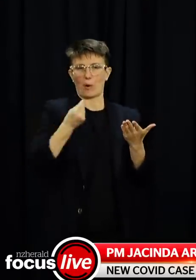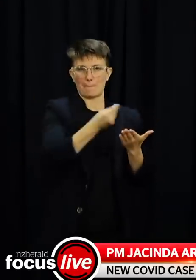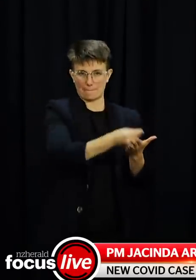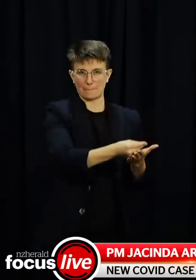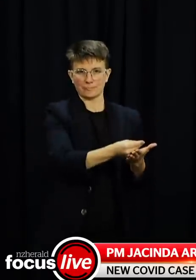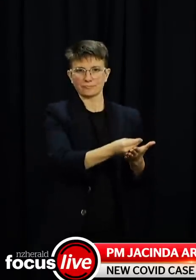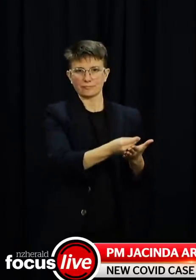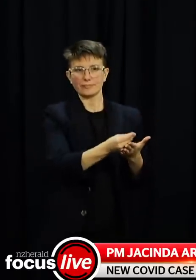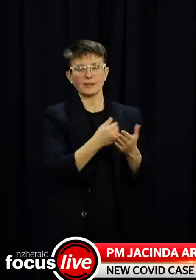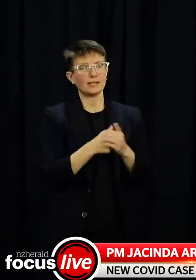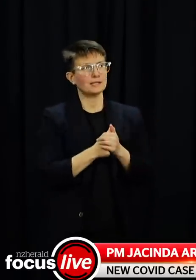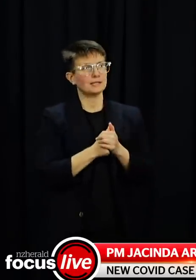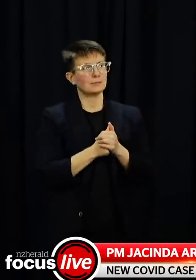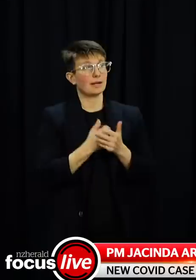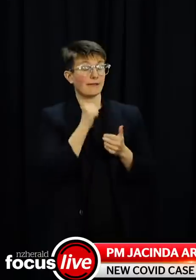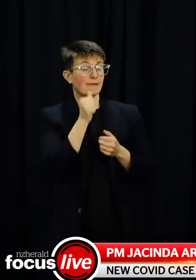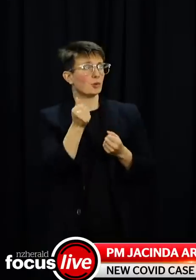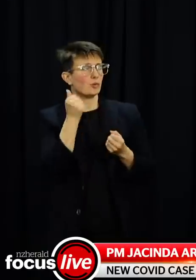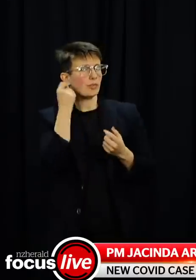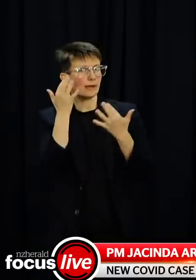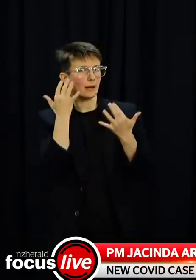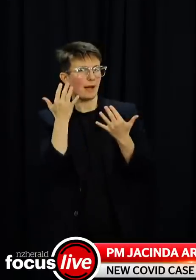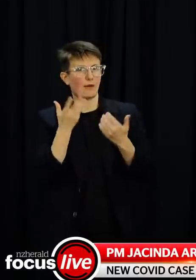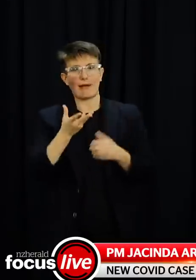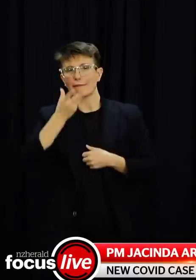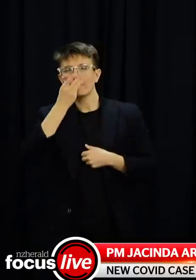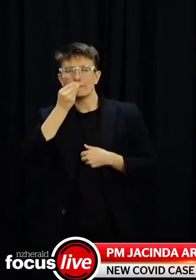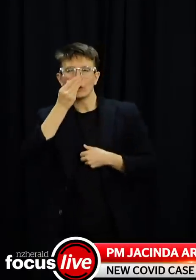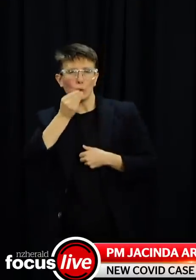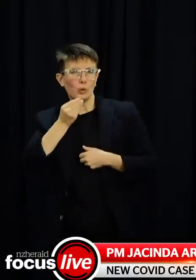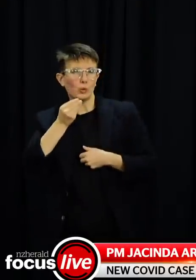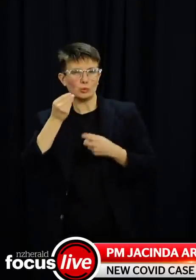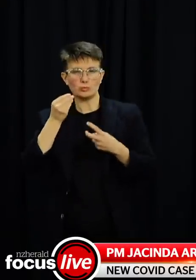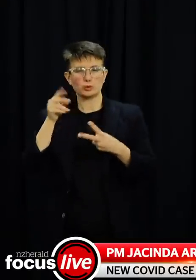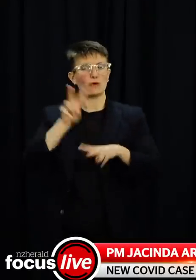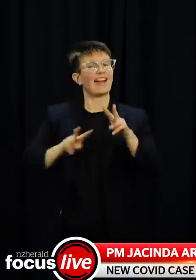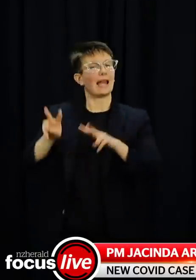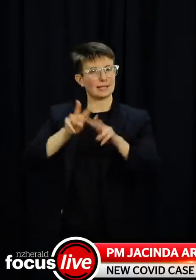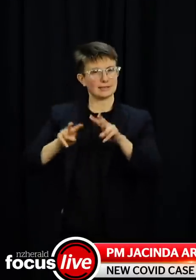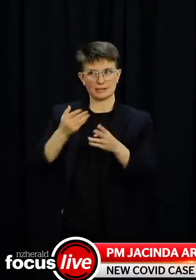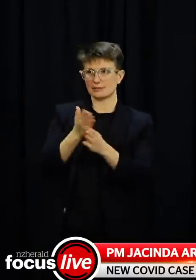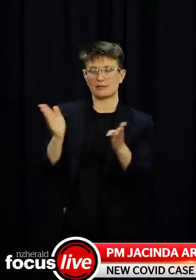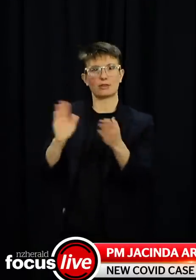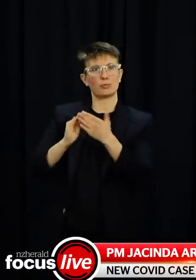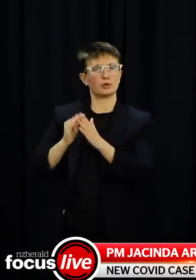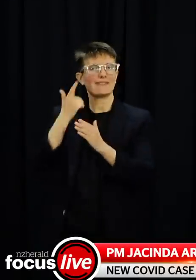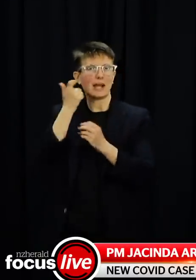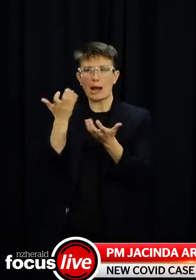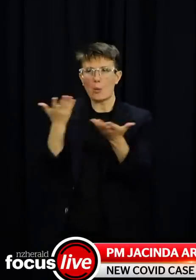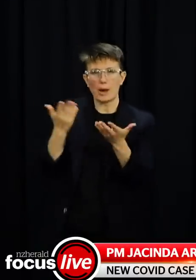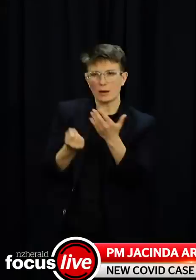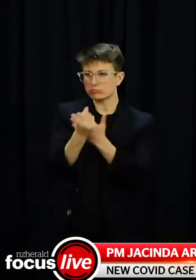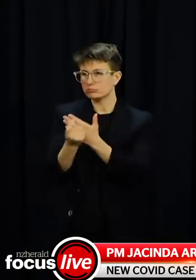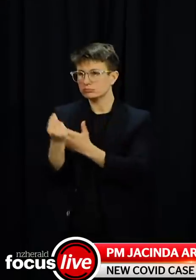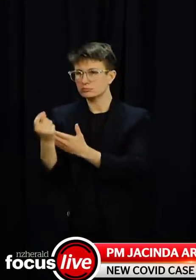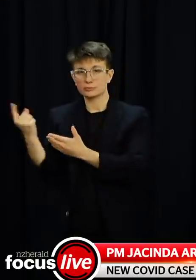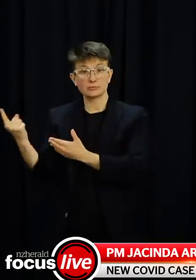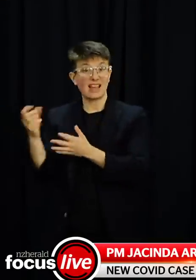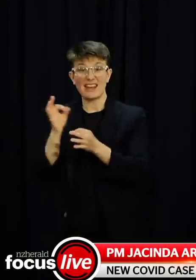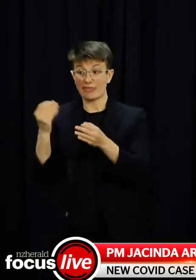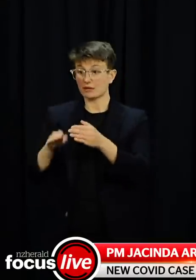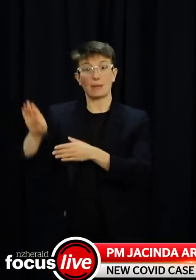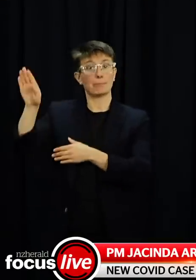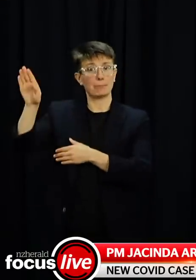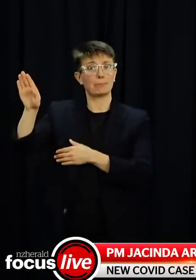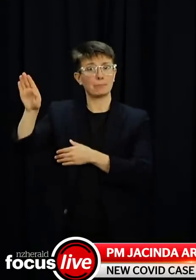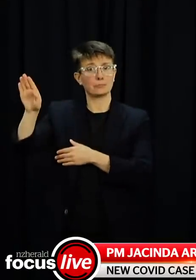if you look at our influenza-like illness surveillance, even over the last week or two, there has been no upswing at all. The second thing